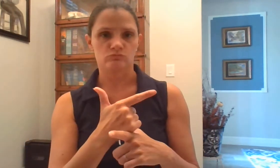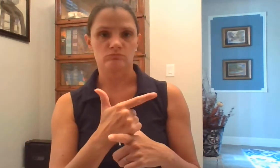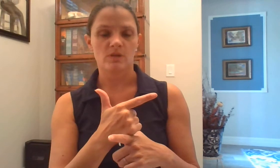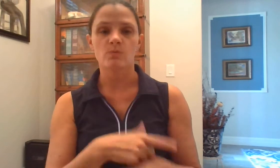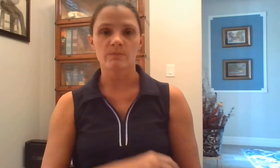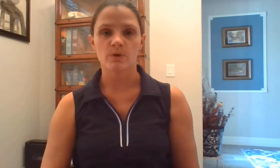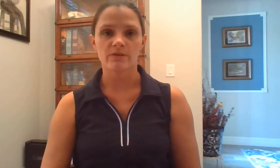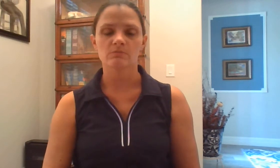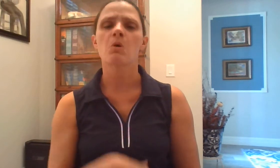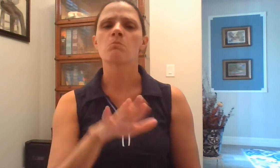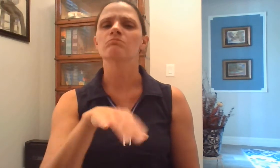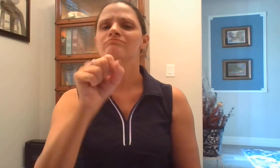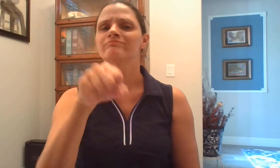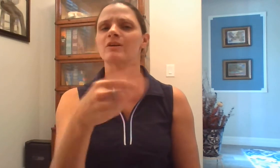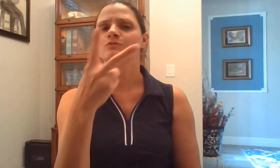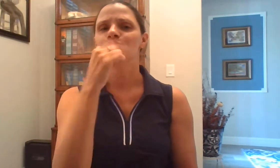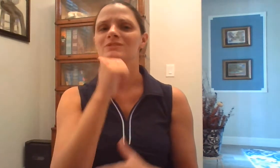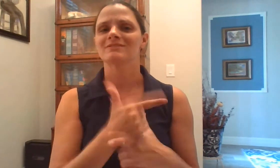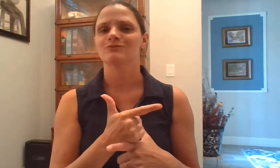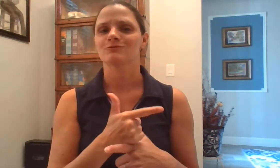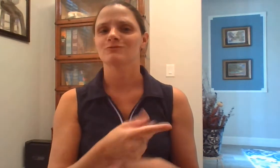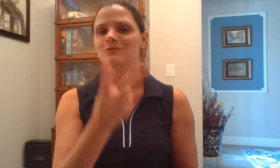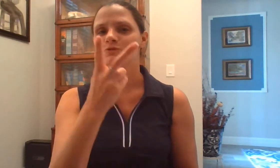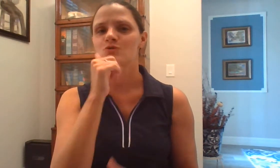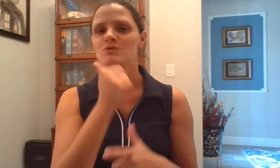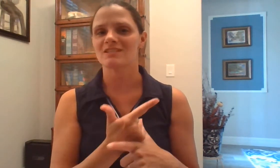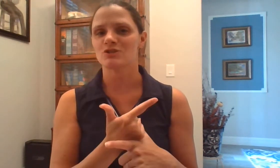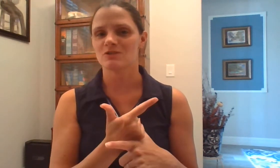I have one brother, two sisters,